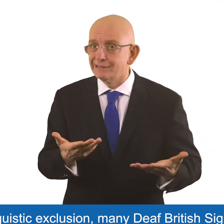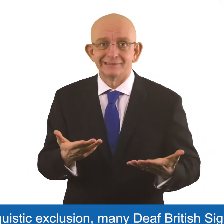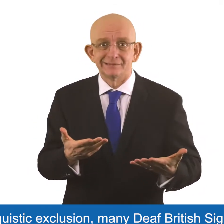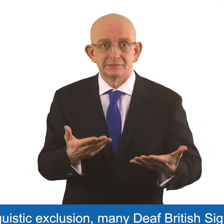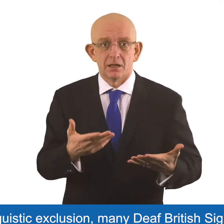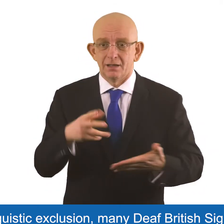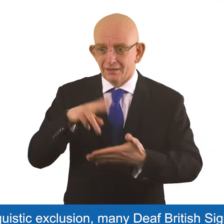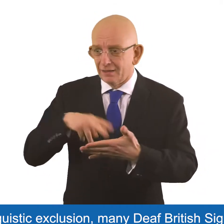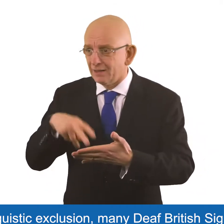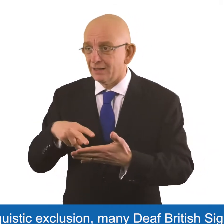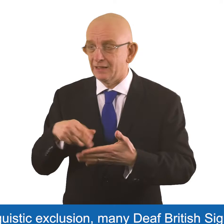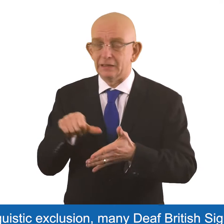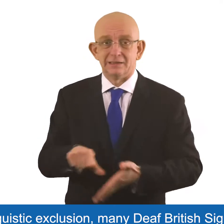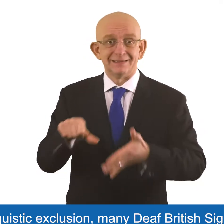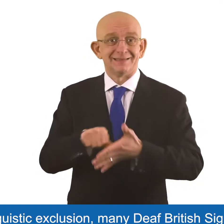age than the general population.